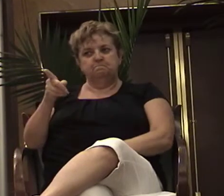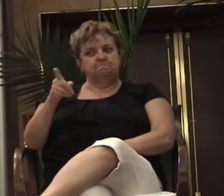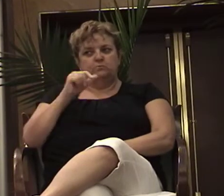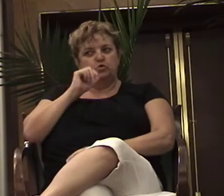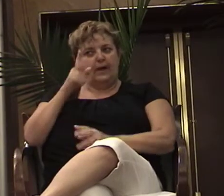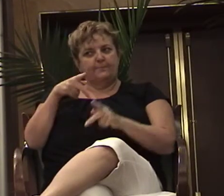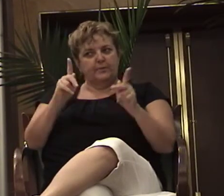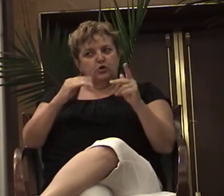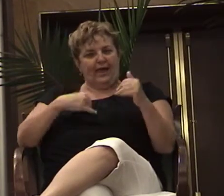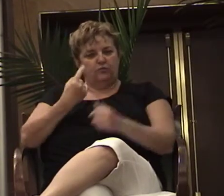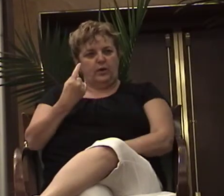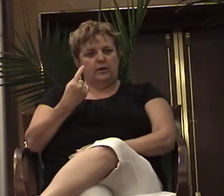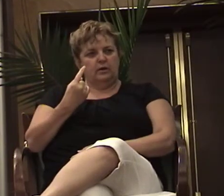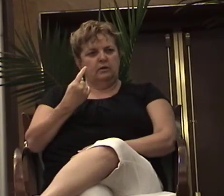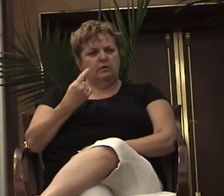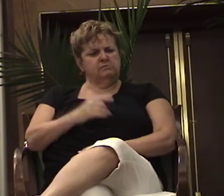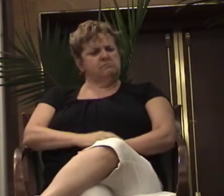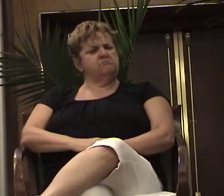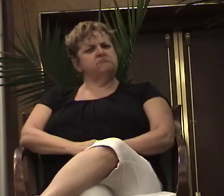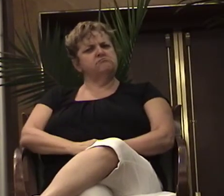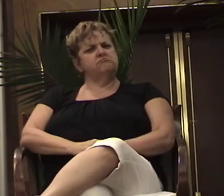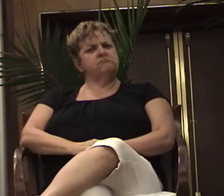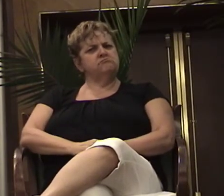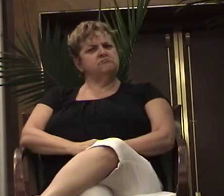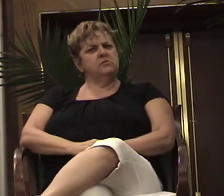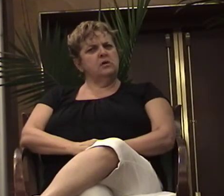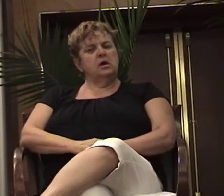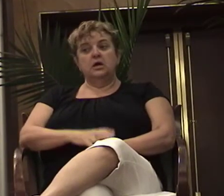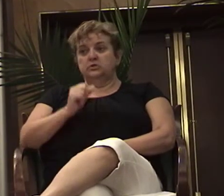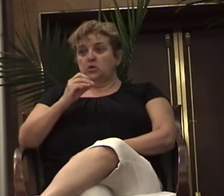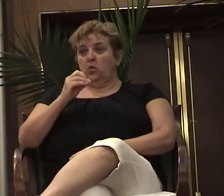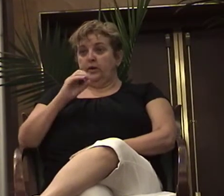And so, you know, me being the kind of child that I was, as soon as they lined up, I did too.